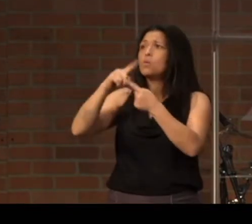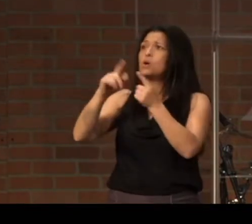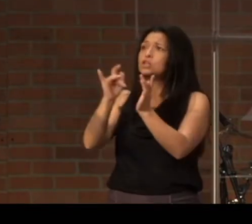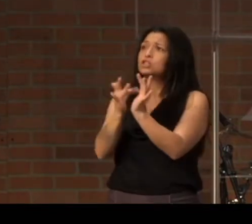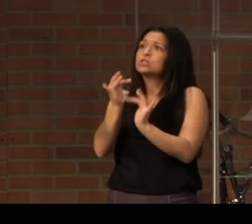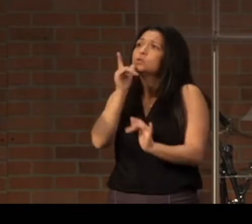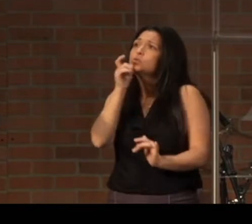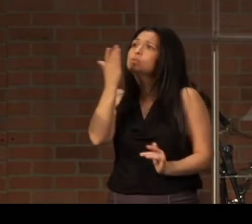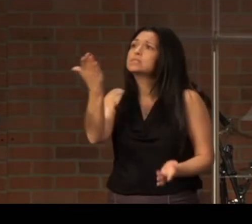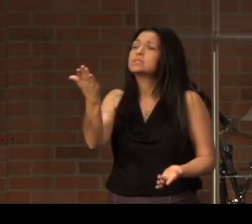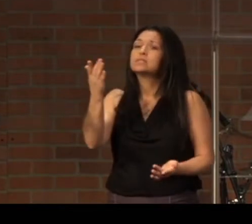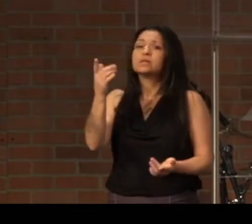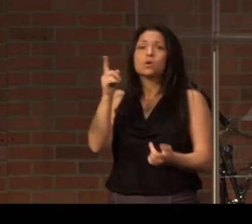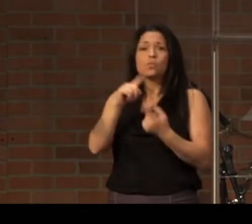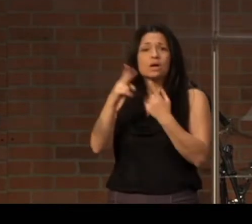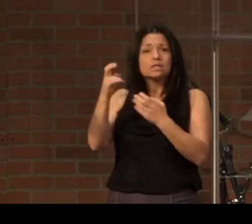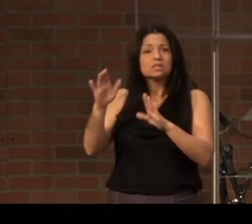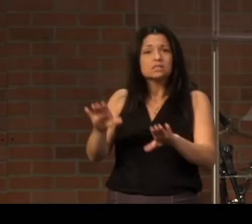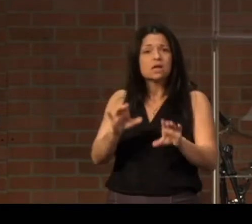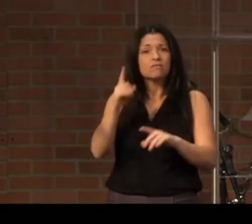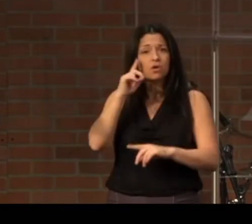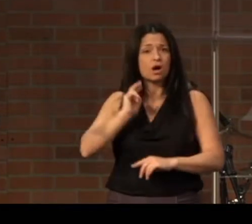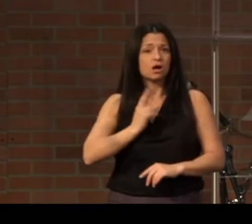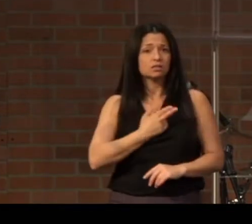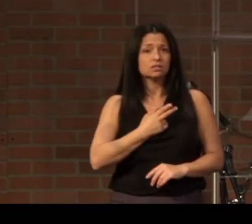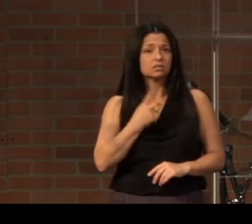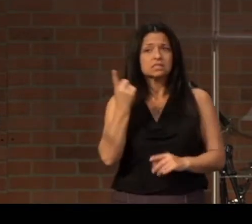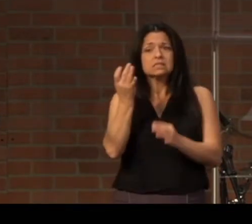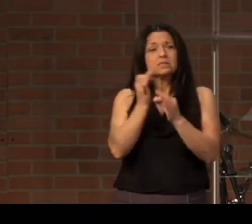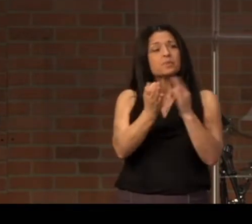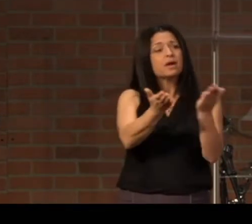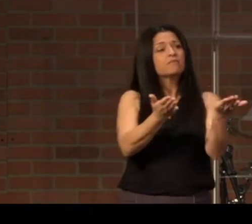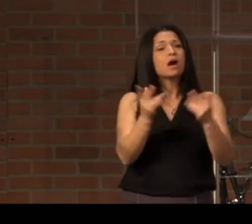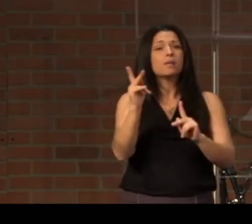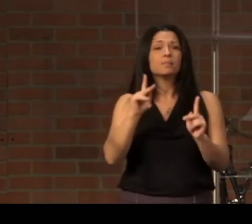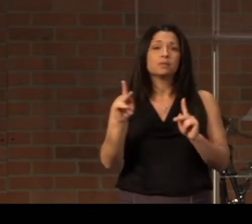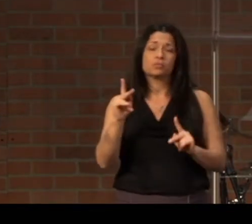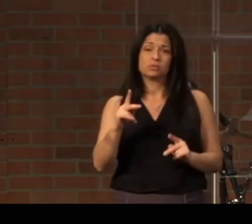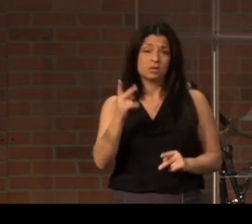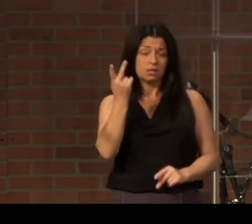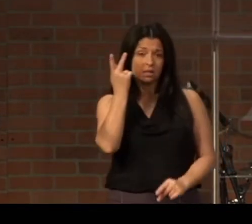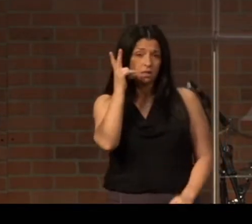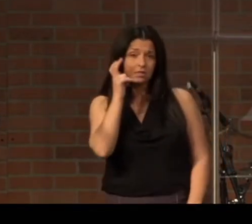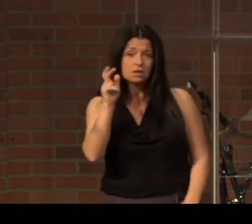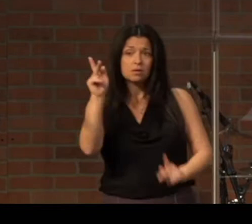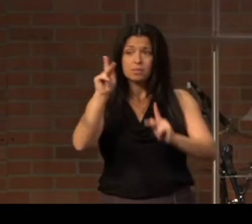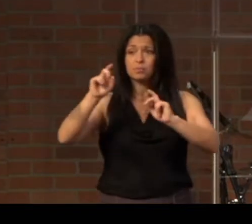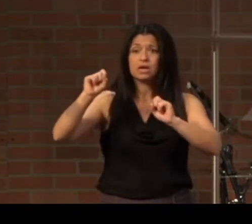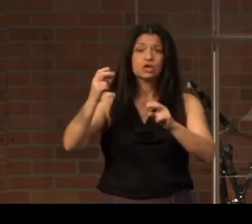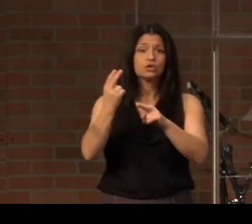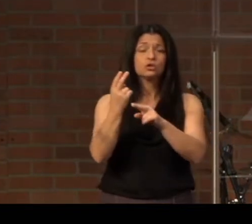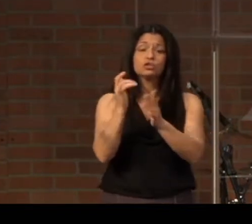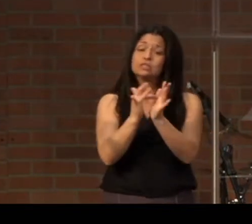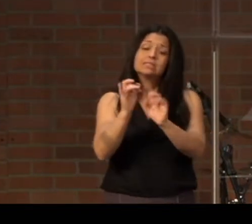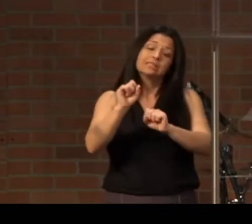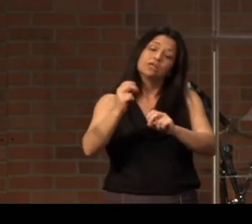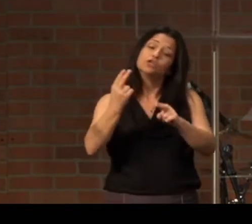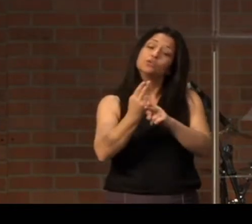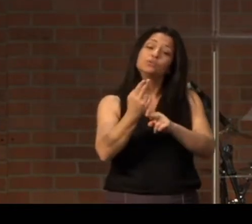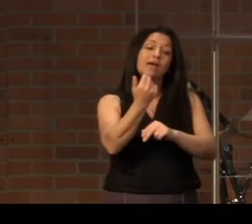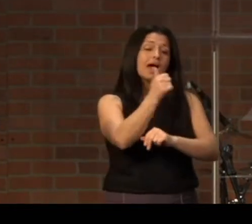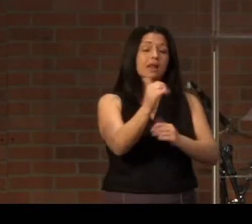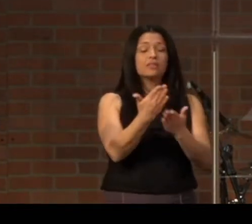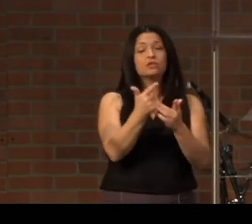He simply invited people to respond. And listen, Jesus can use anything to draw people to himself. But I was there thinking